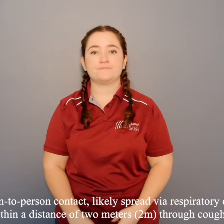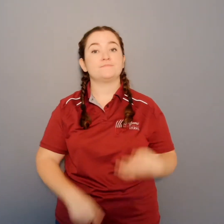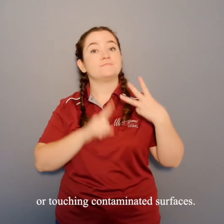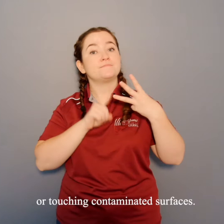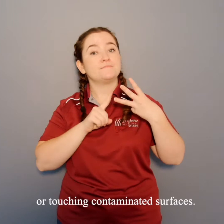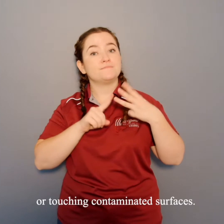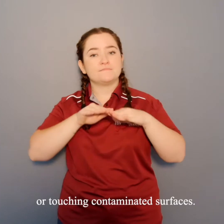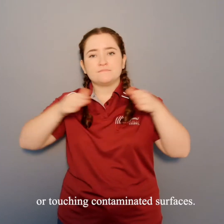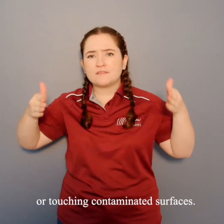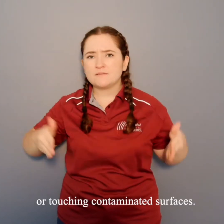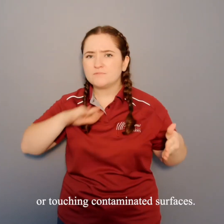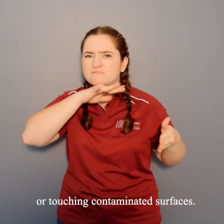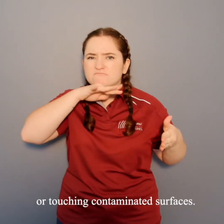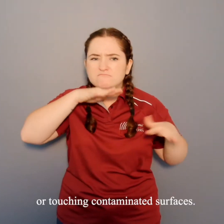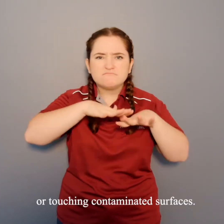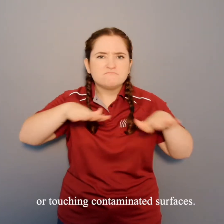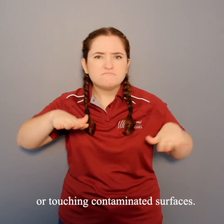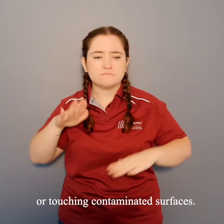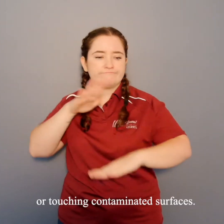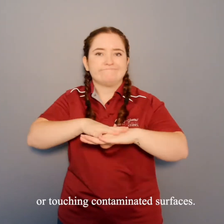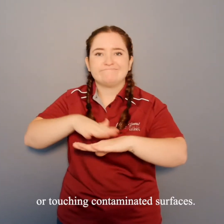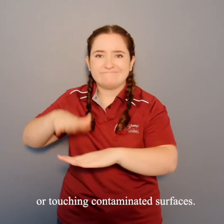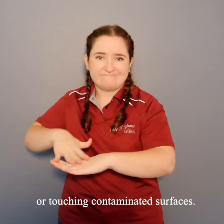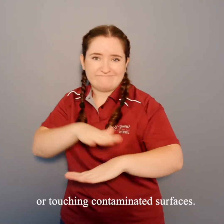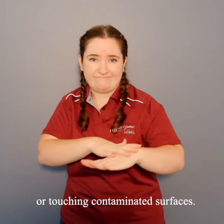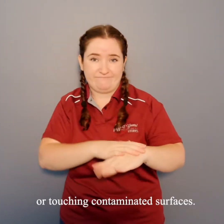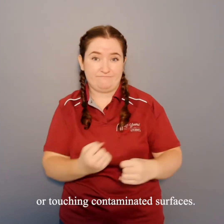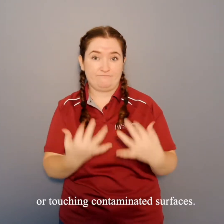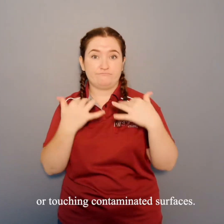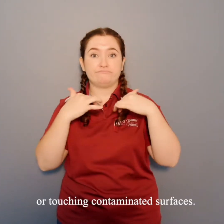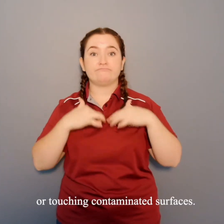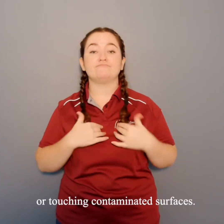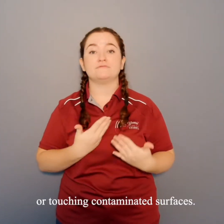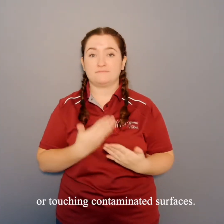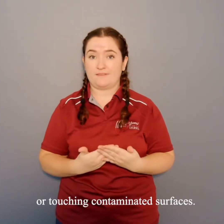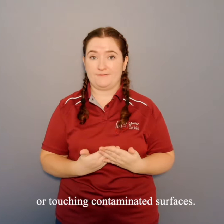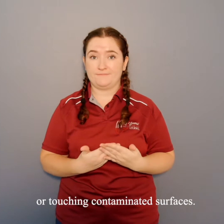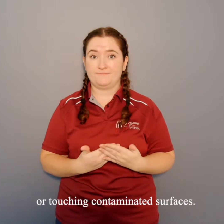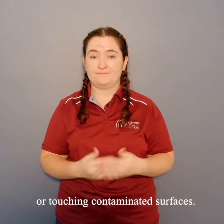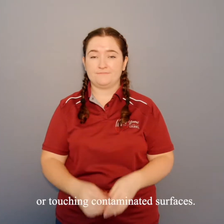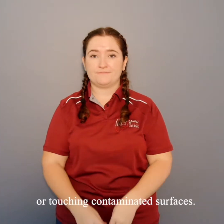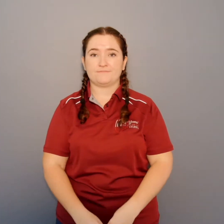someone when you are in a social environment. It also spreads through touching contaminated surfaces.